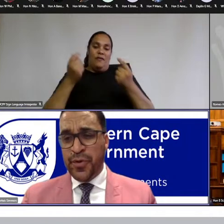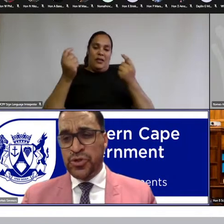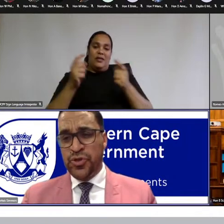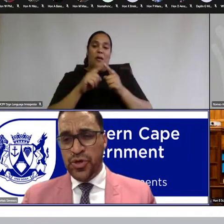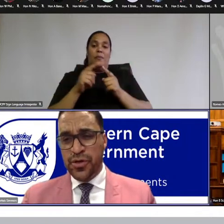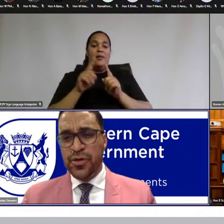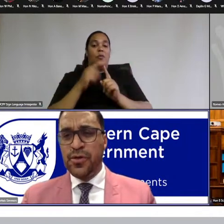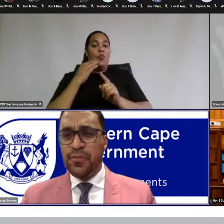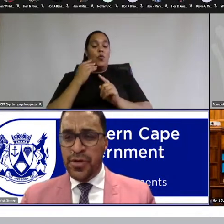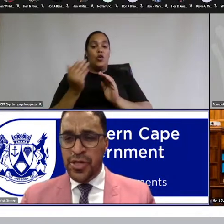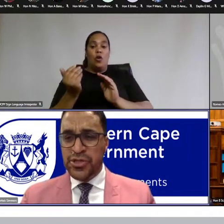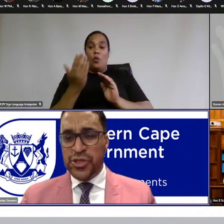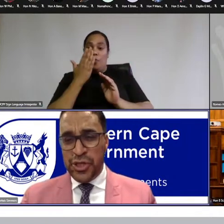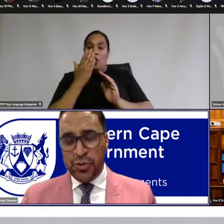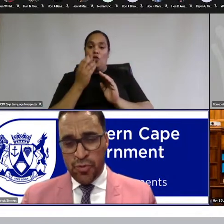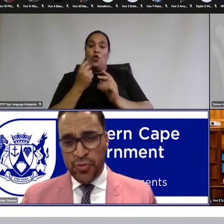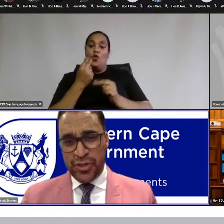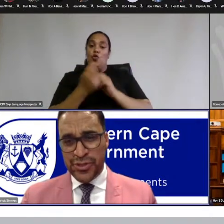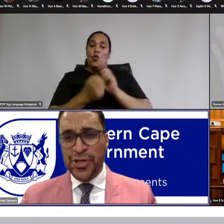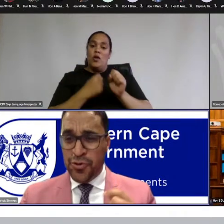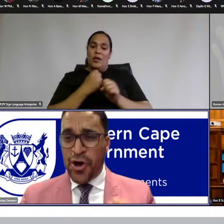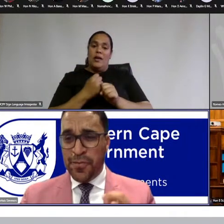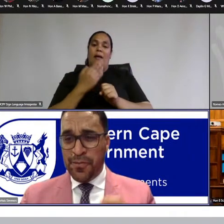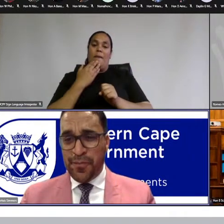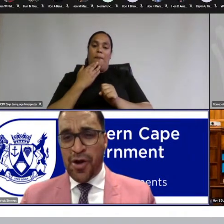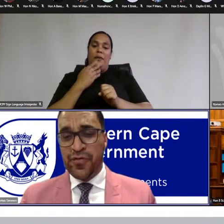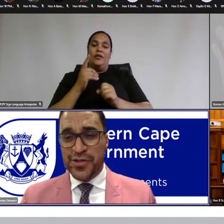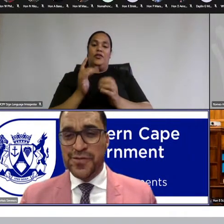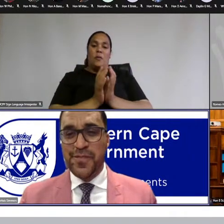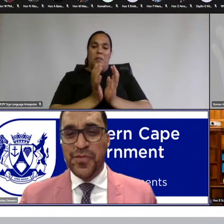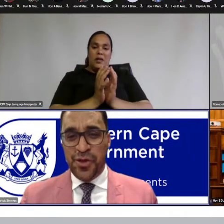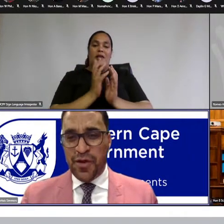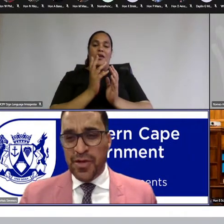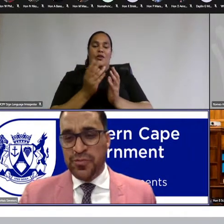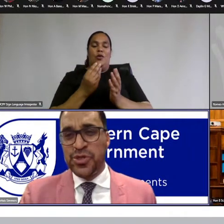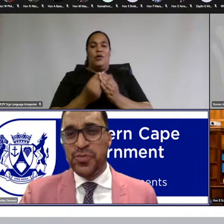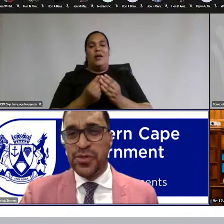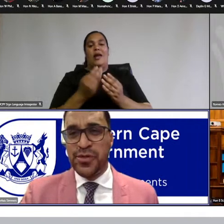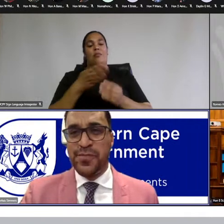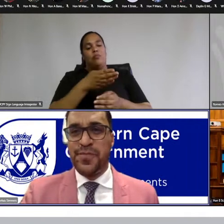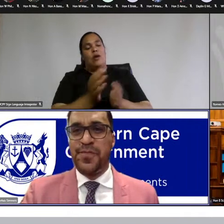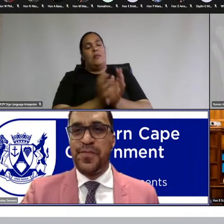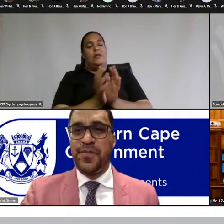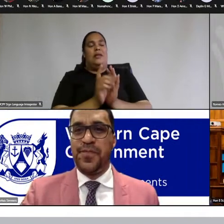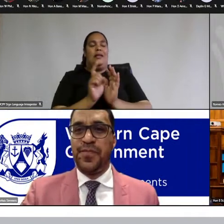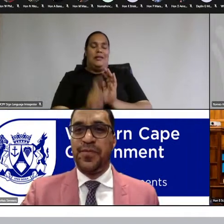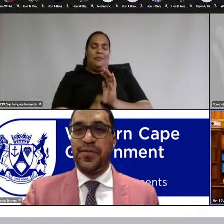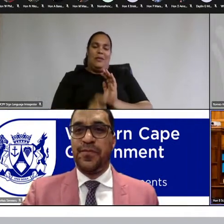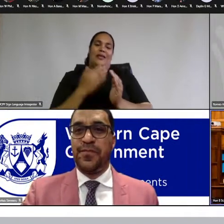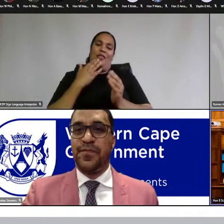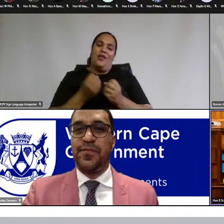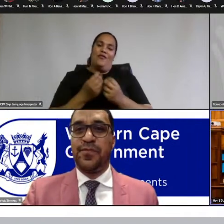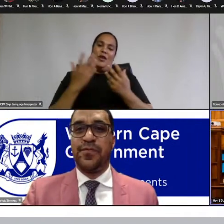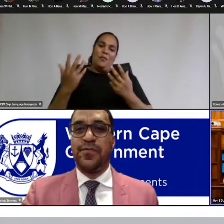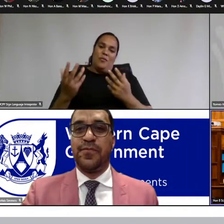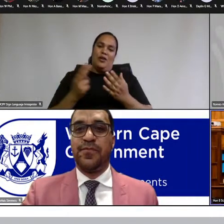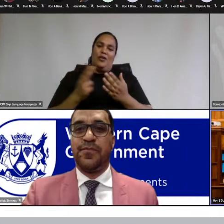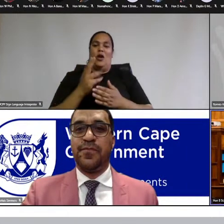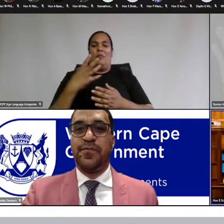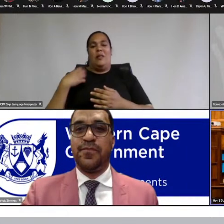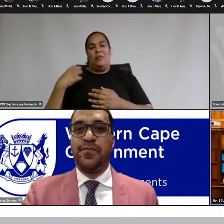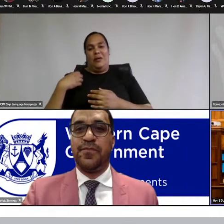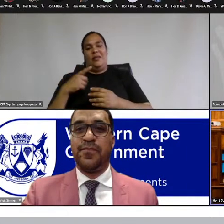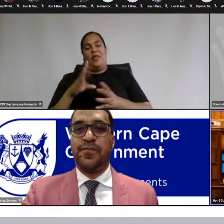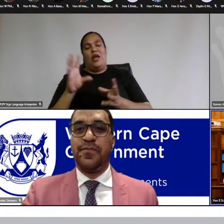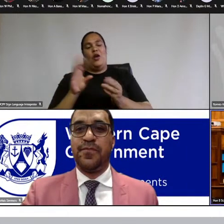we approach the new year, please attend all your meetings, then you are empowered with facts. Thank you very much, Deputy Speaker. Thank you very much, Honourable Minister.